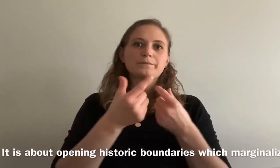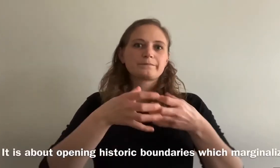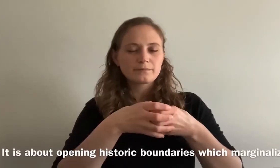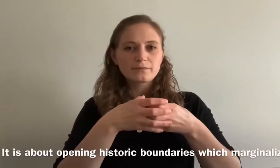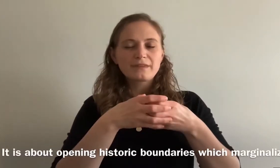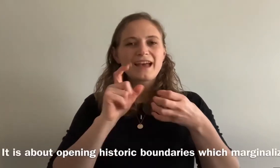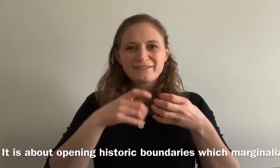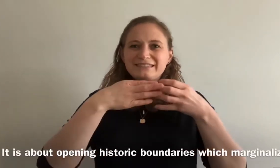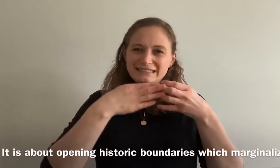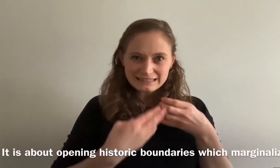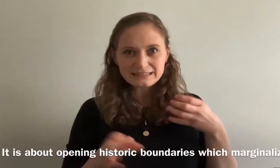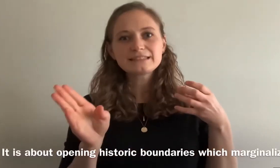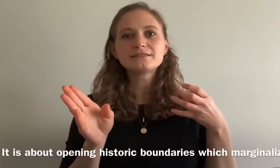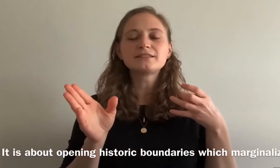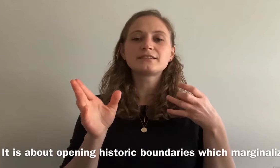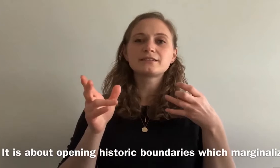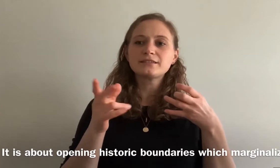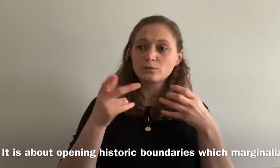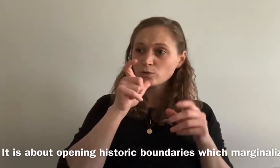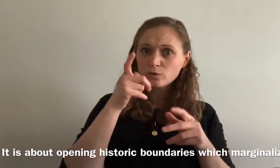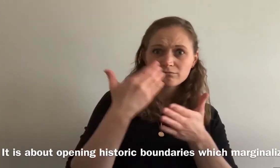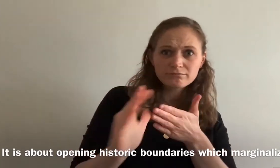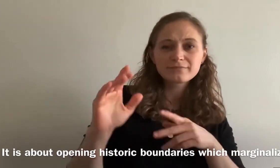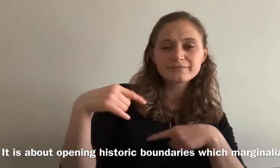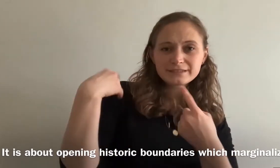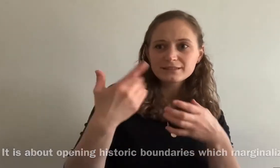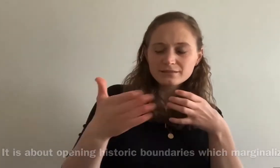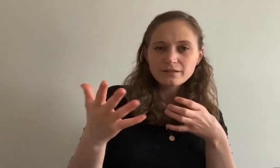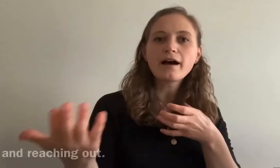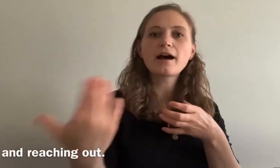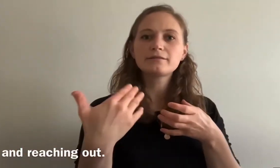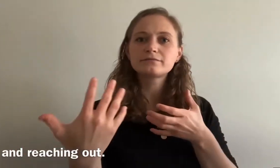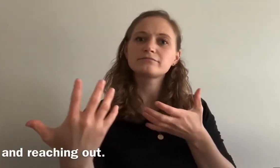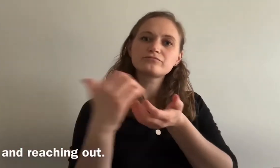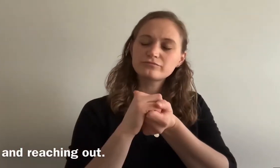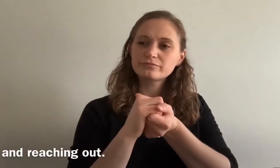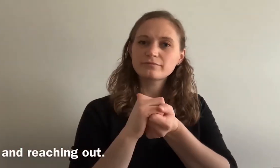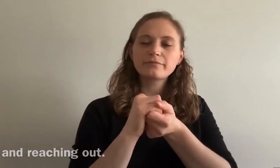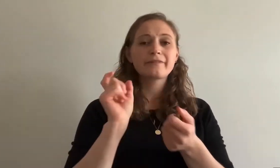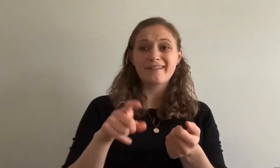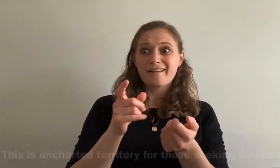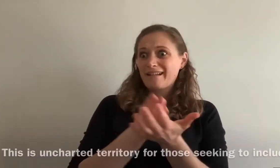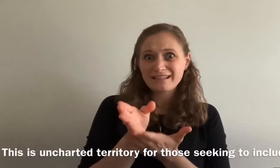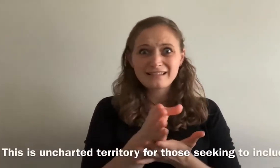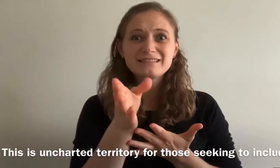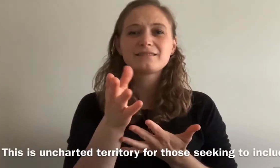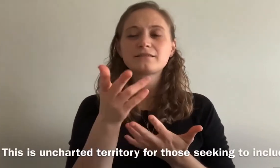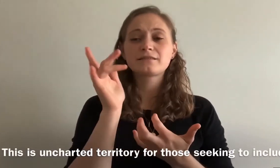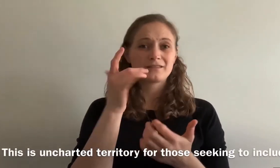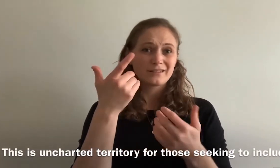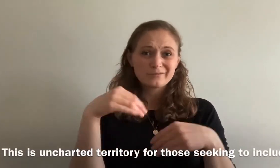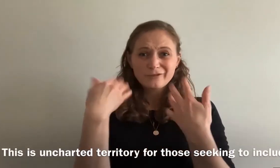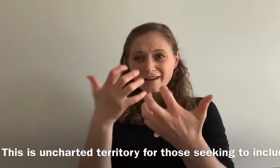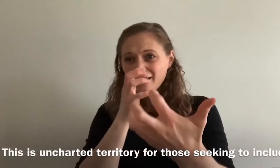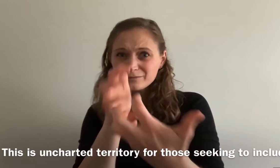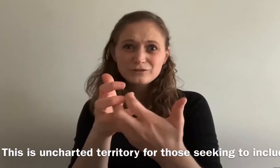It's about opening historic boundaries which marginalized people and reaching out to those spaces,